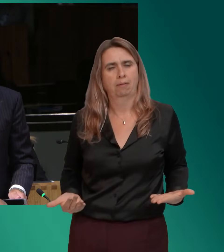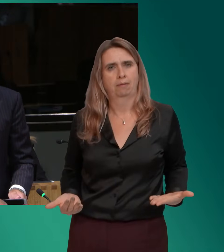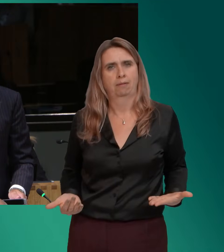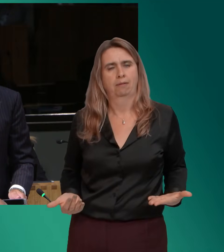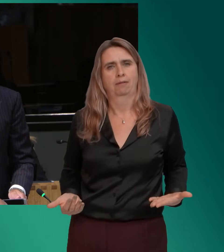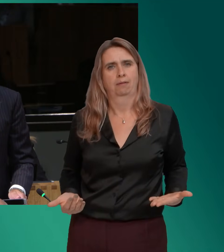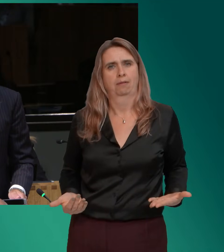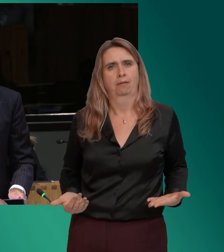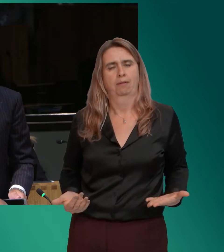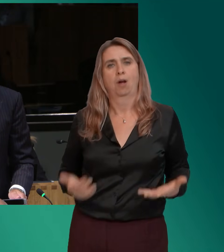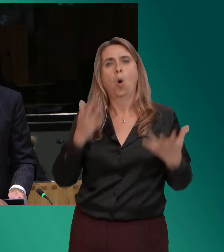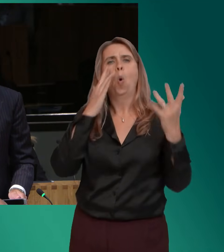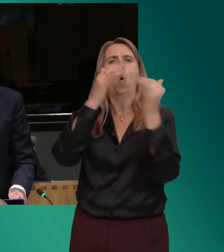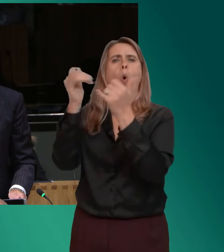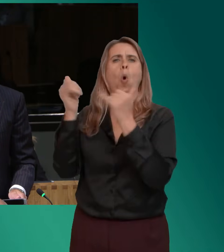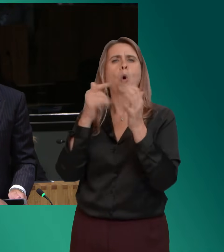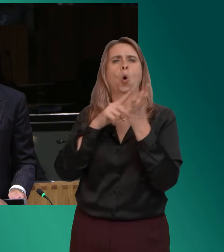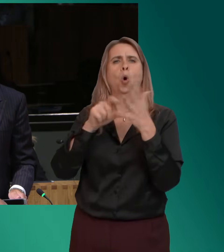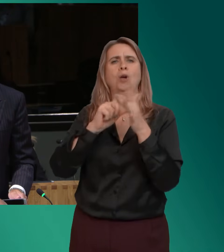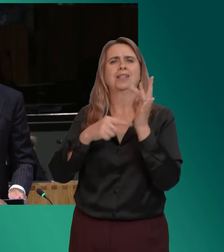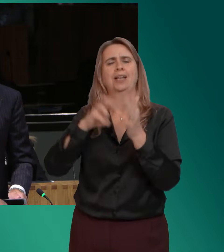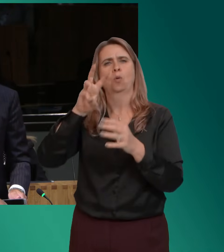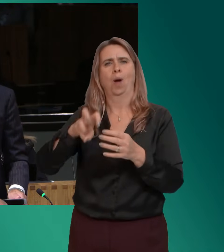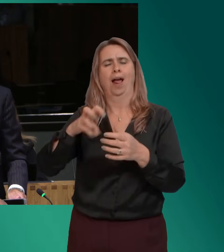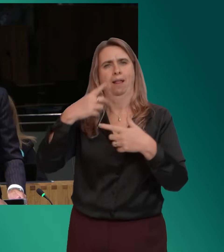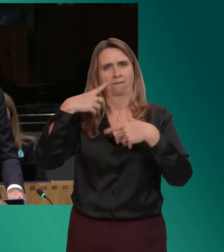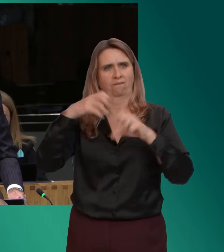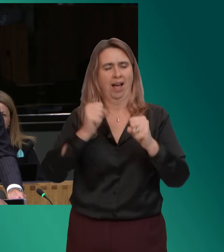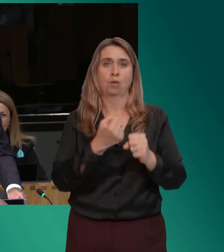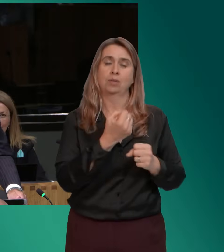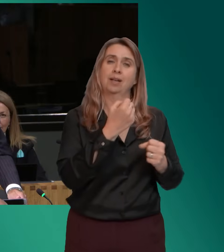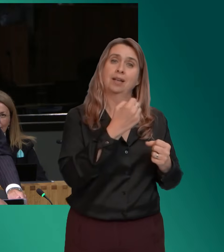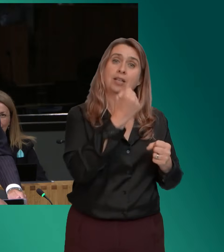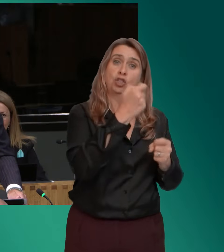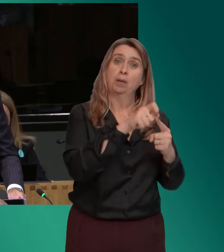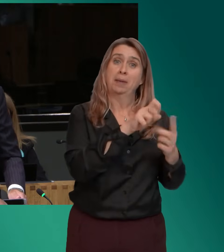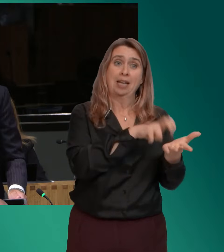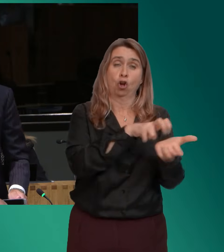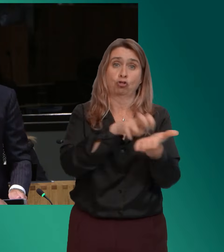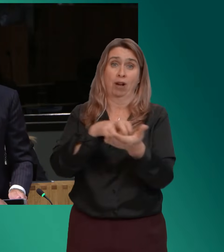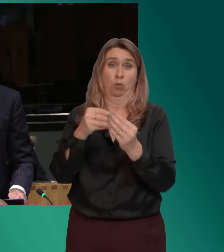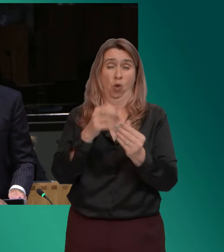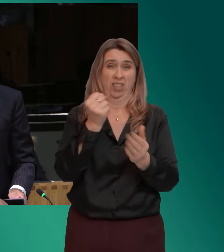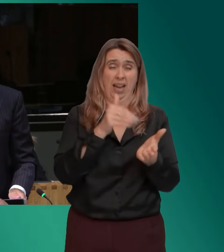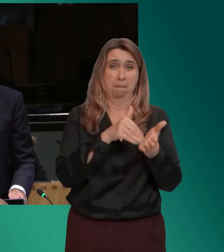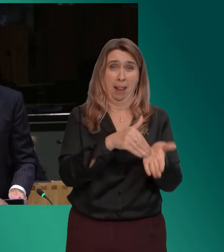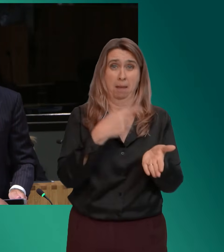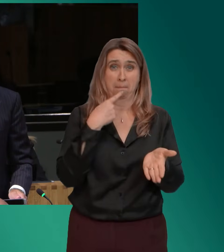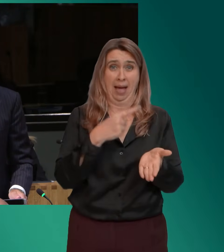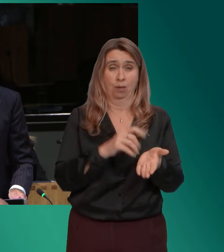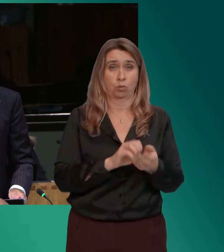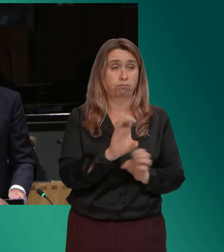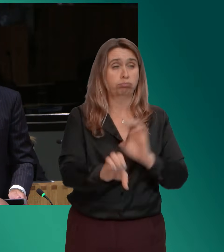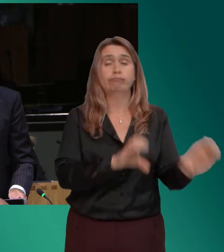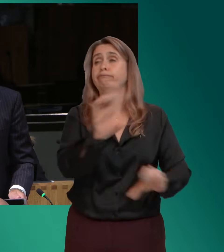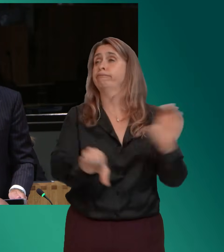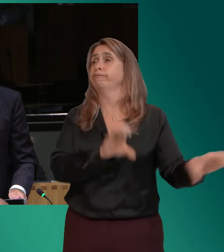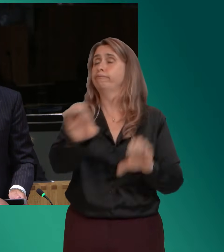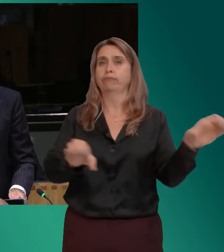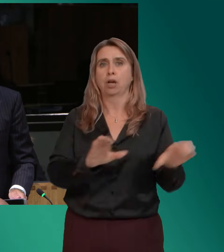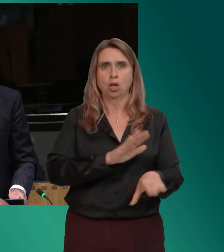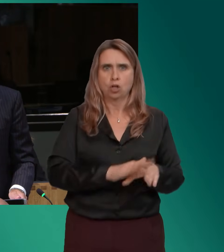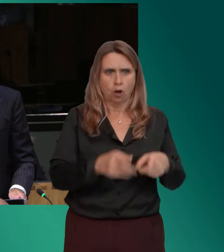by Audit Wales that uncovered £10 million worth of GP contracts were awarded without due diligence and